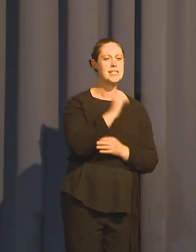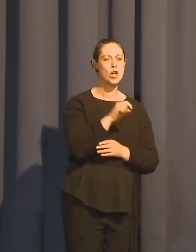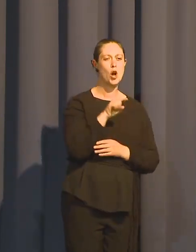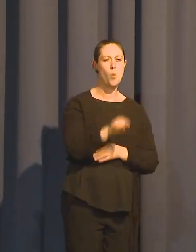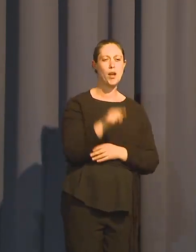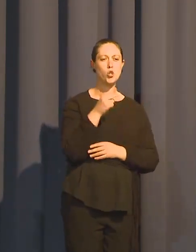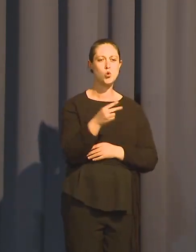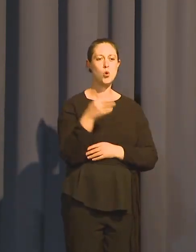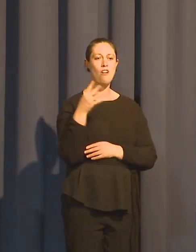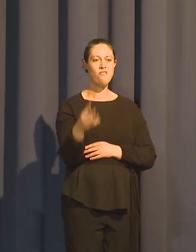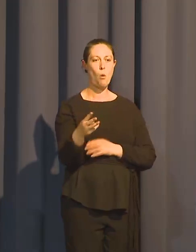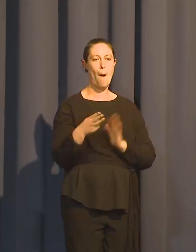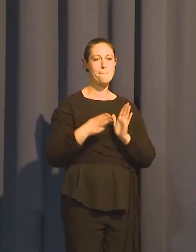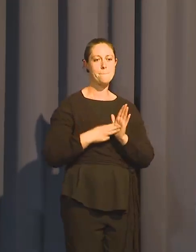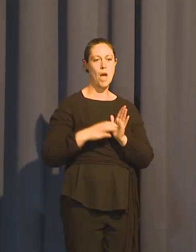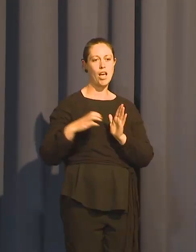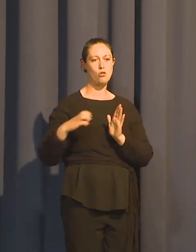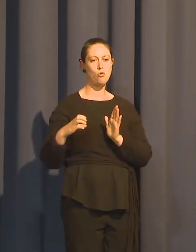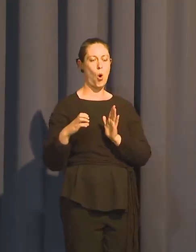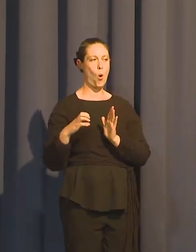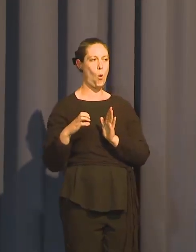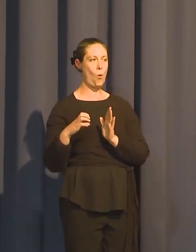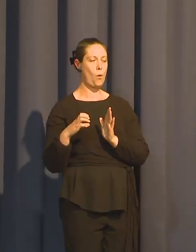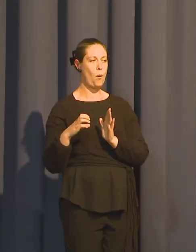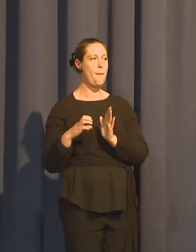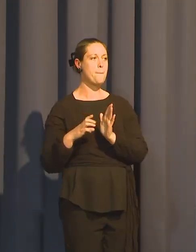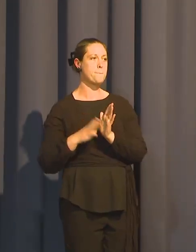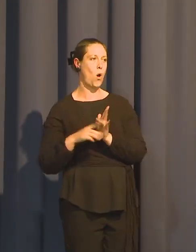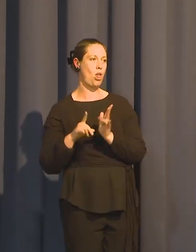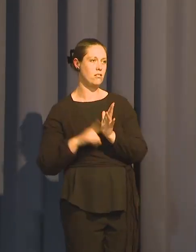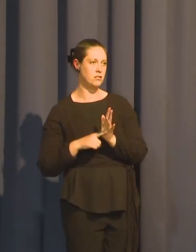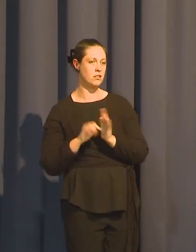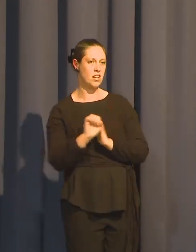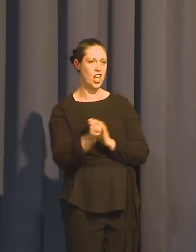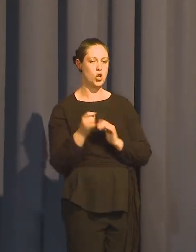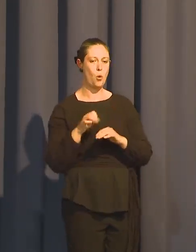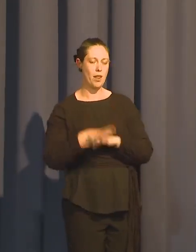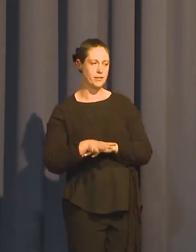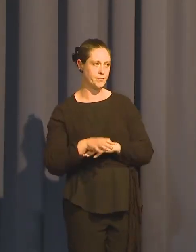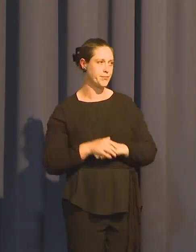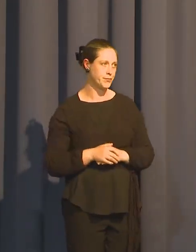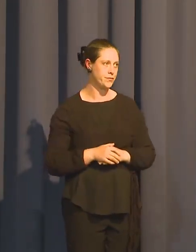litre in your blood results. So that was also reassuring.